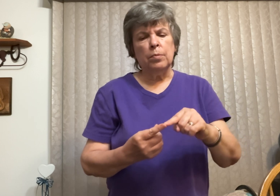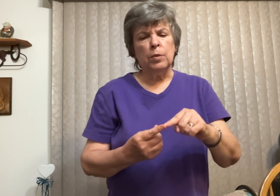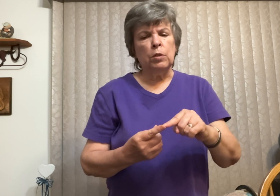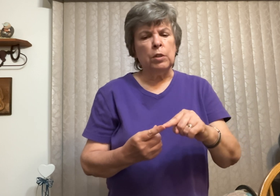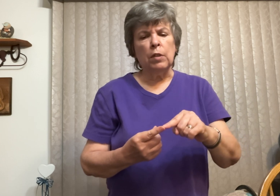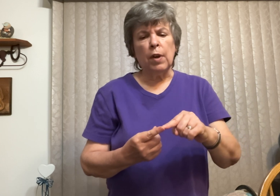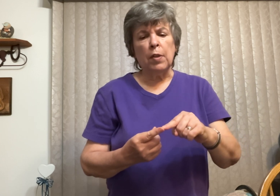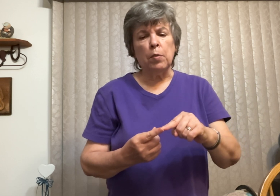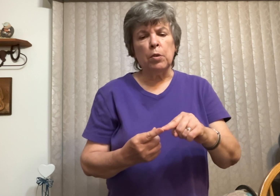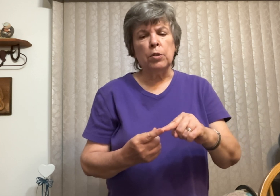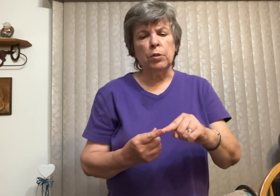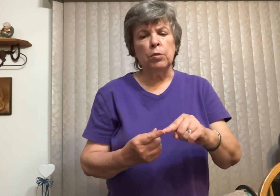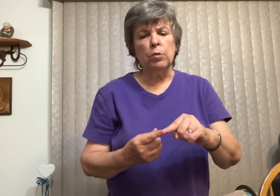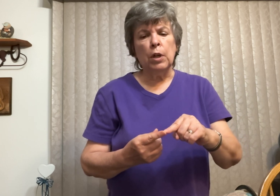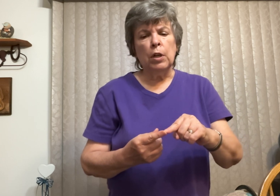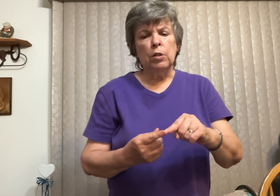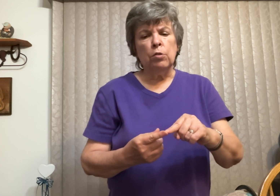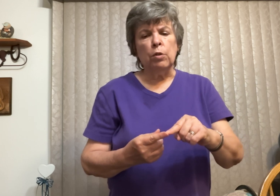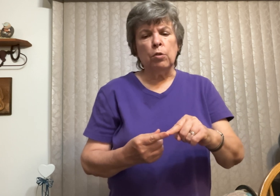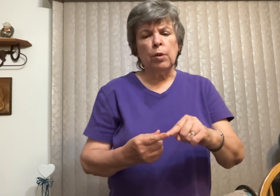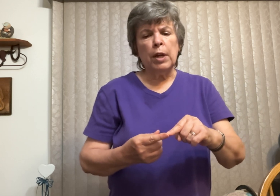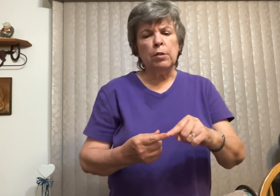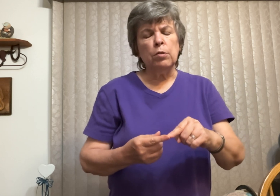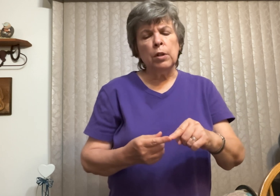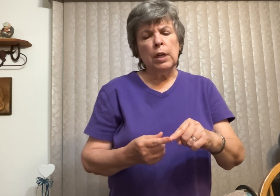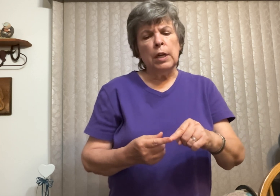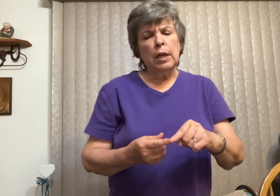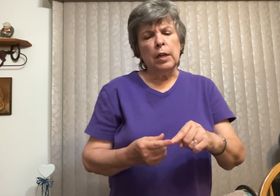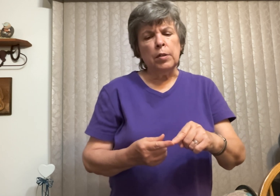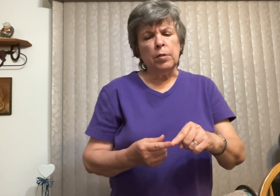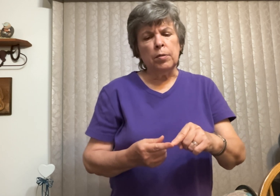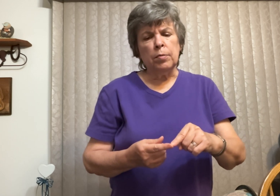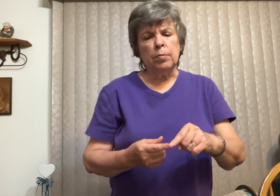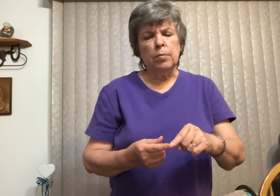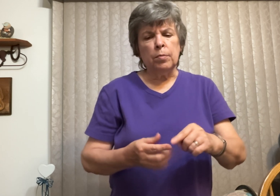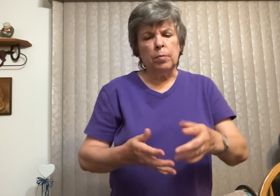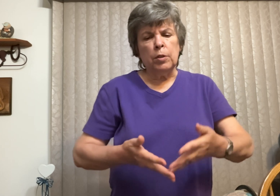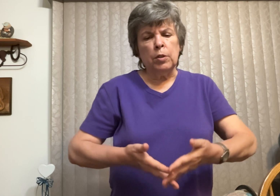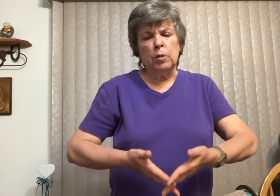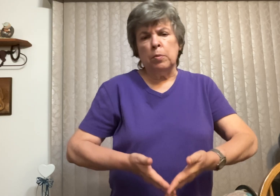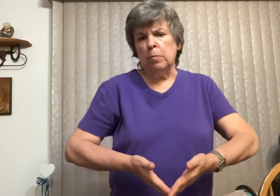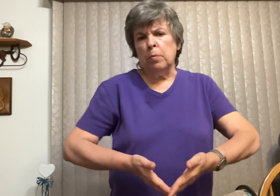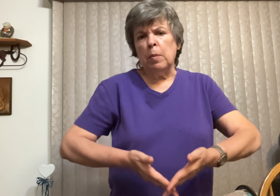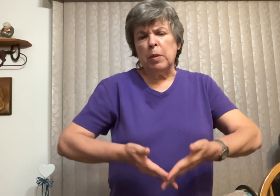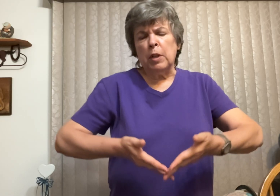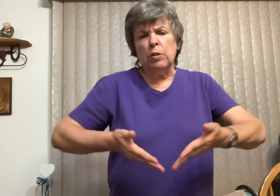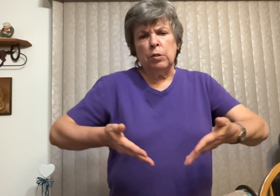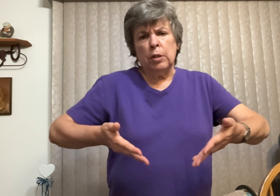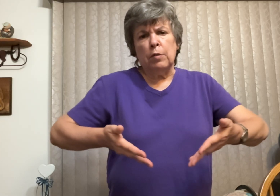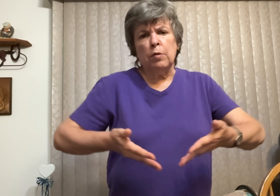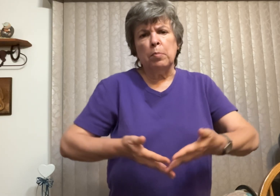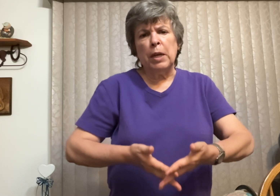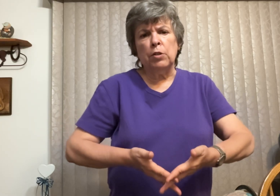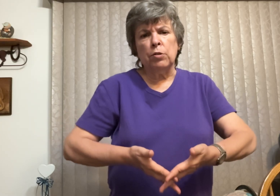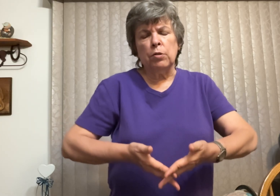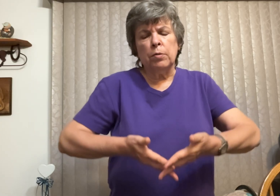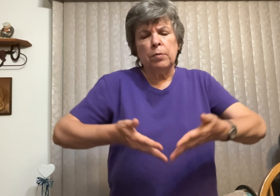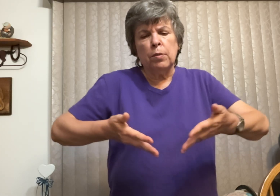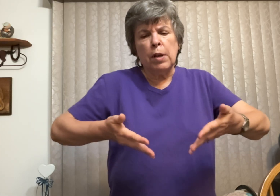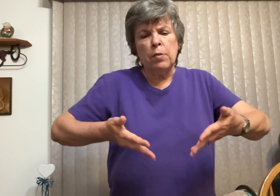you can leave out the word to a cradle. And this is, I'm going to use a sign for manger rather than